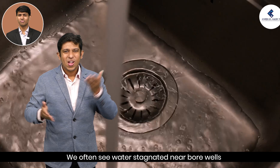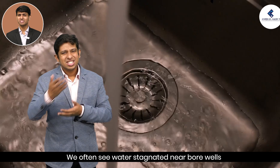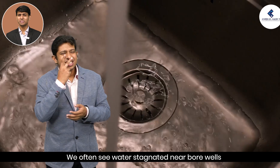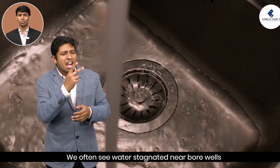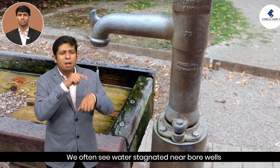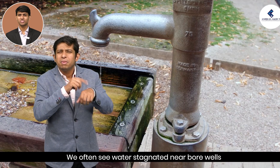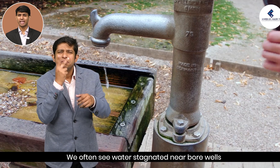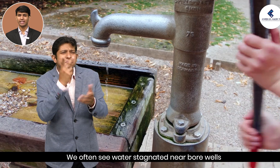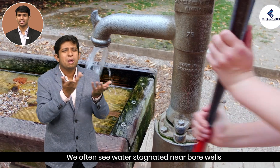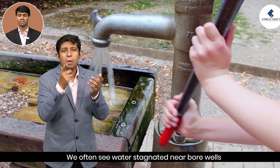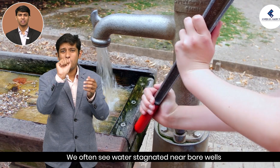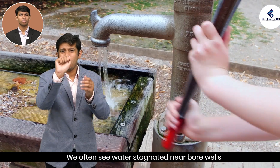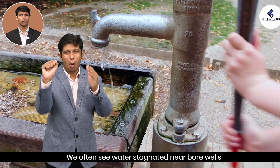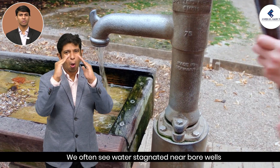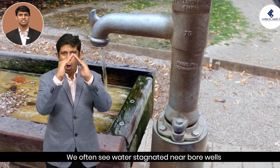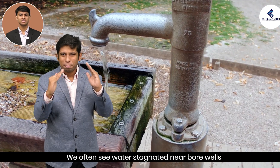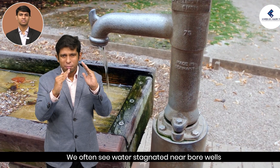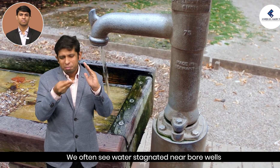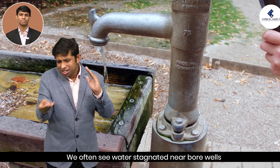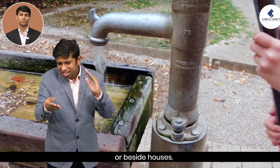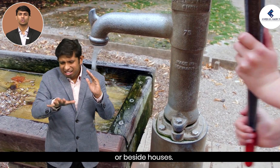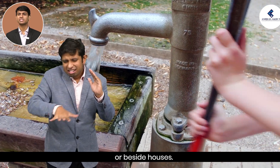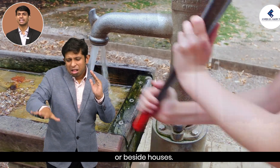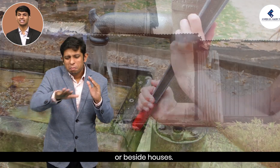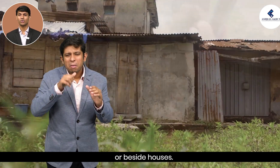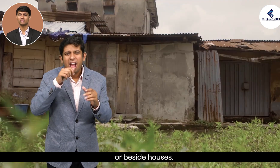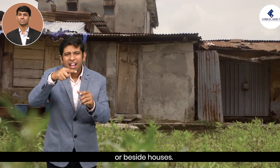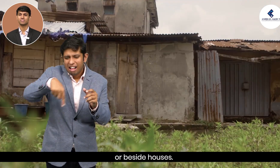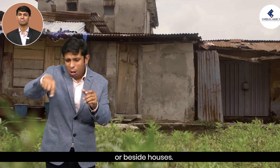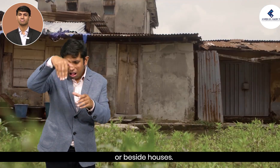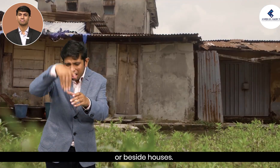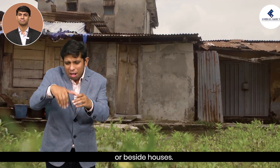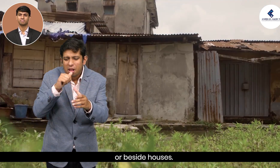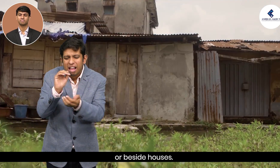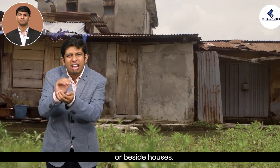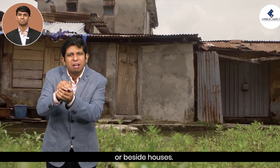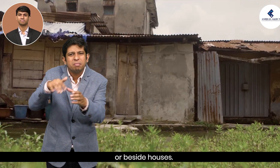We often see water stagnated near bore wells or beside houses.